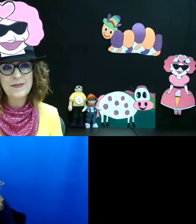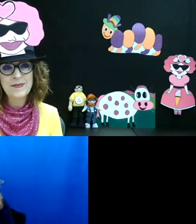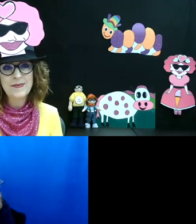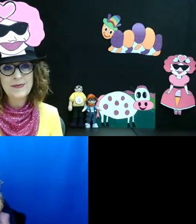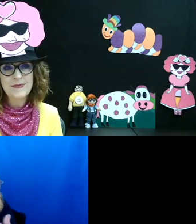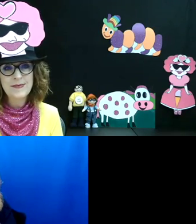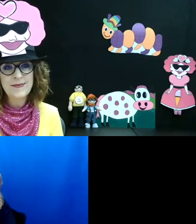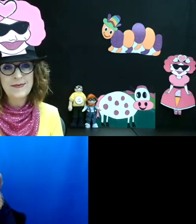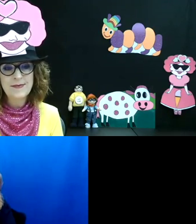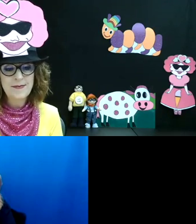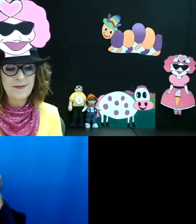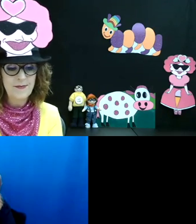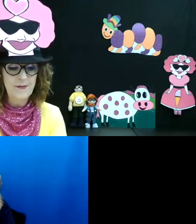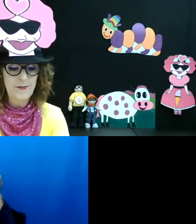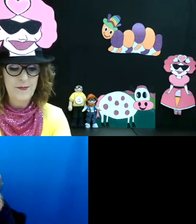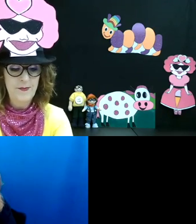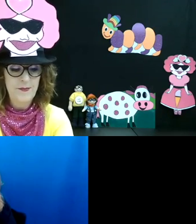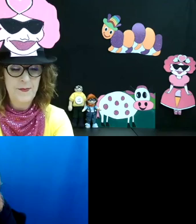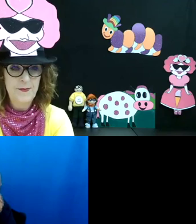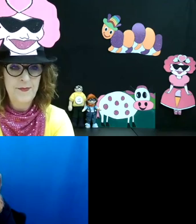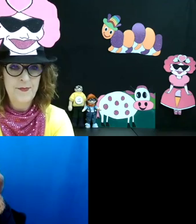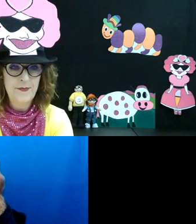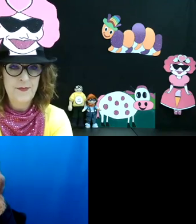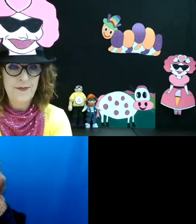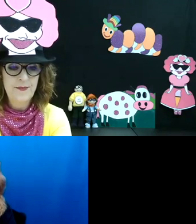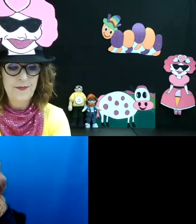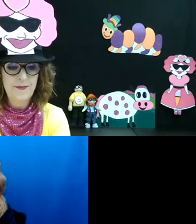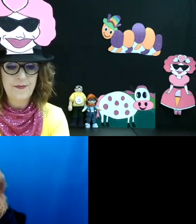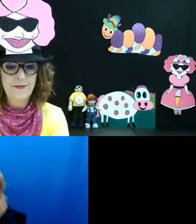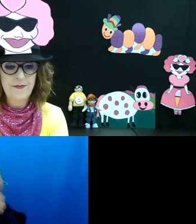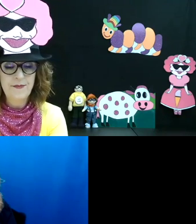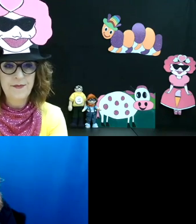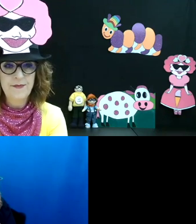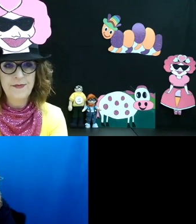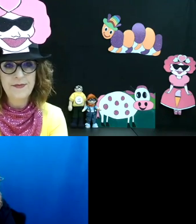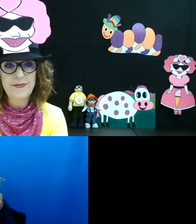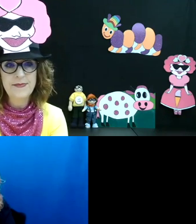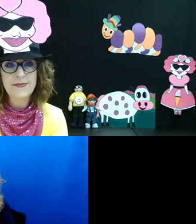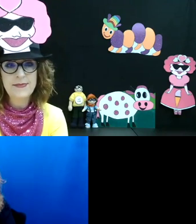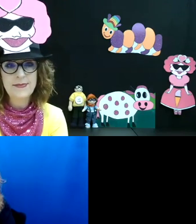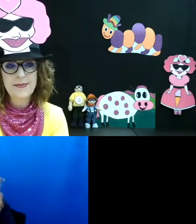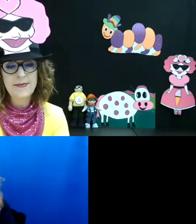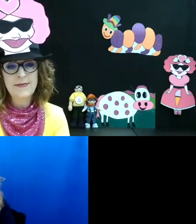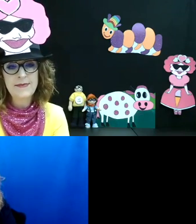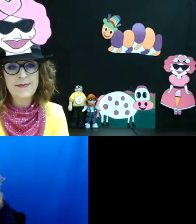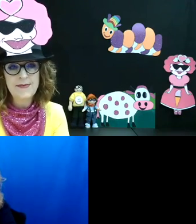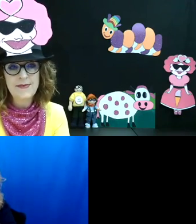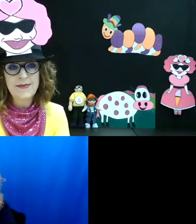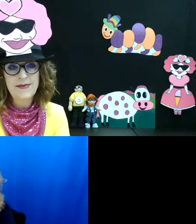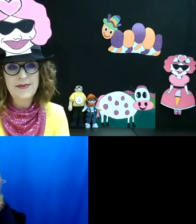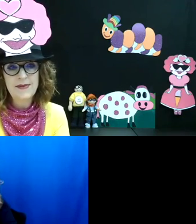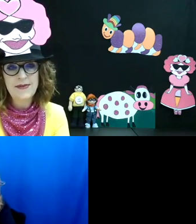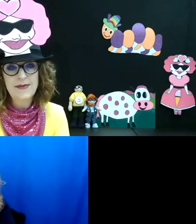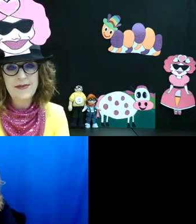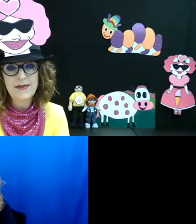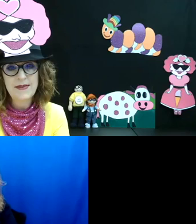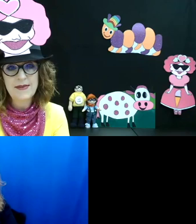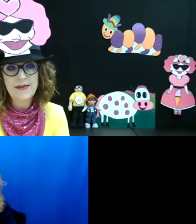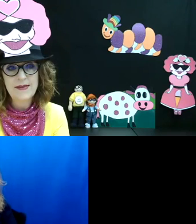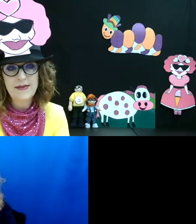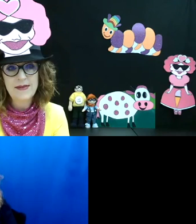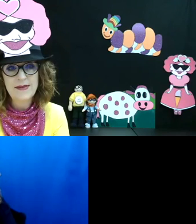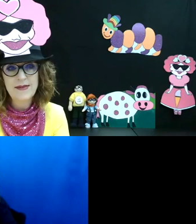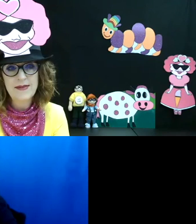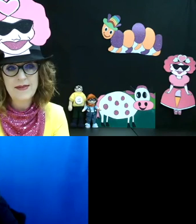you would like to view the show in Spanish, please click on the globe icon at the bottom of the screen labeled